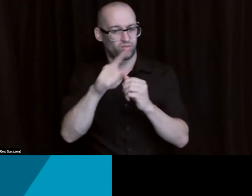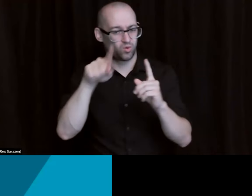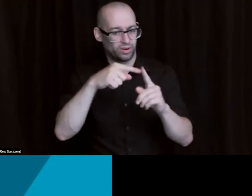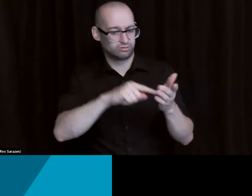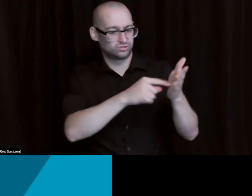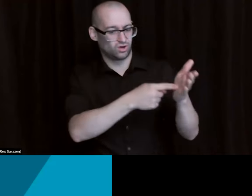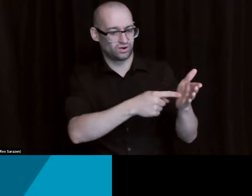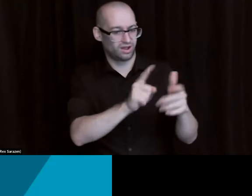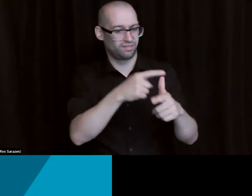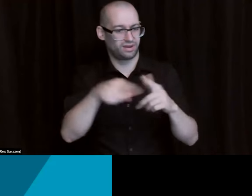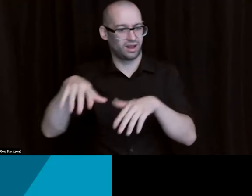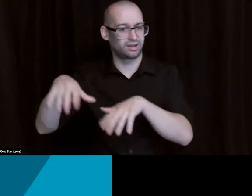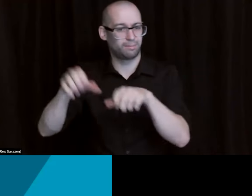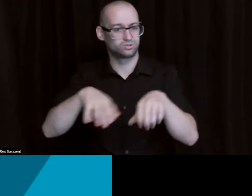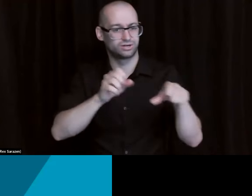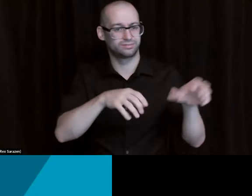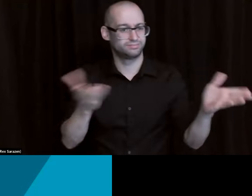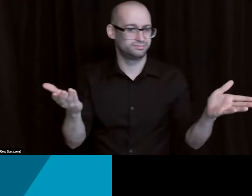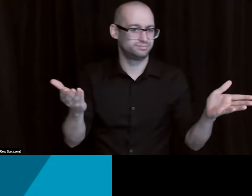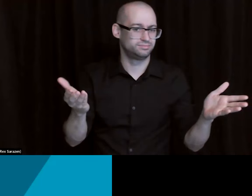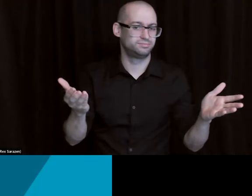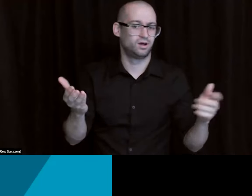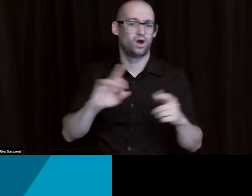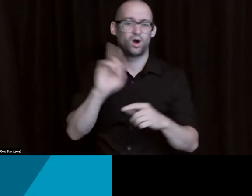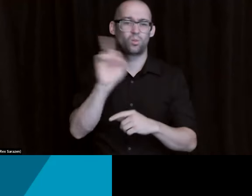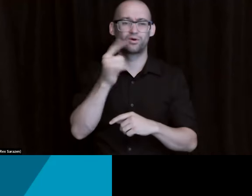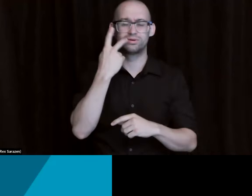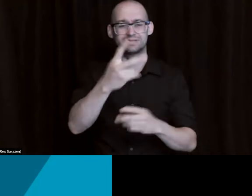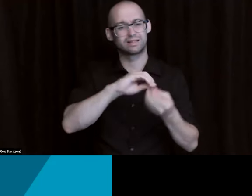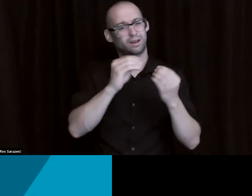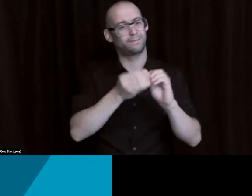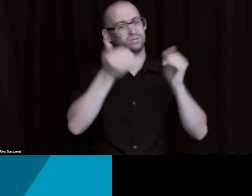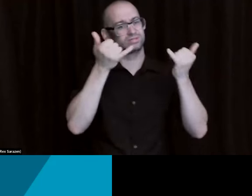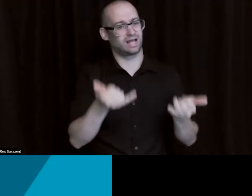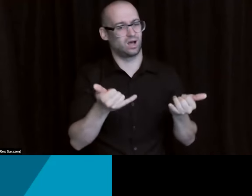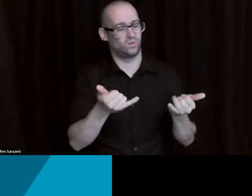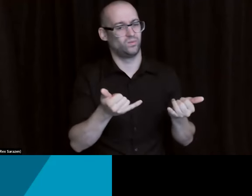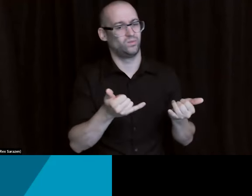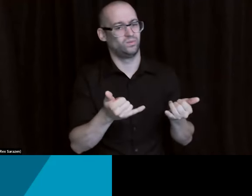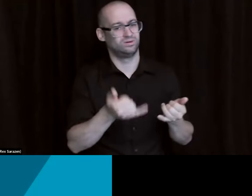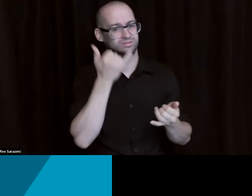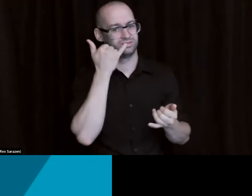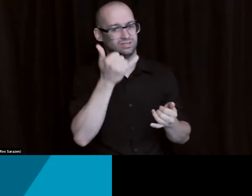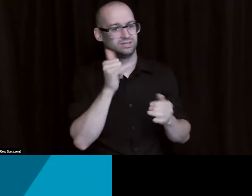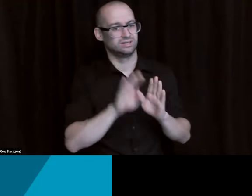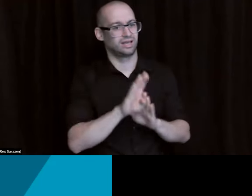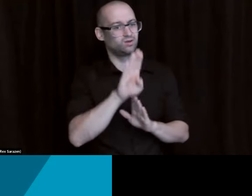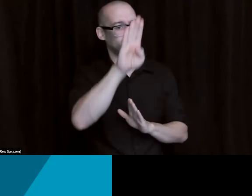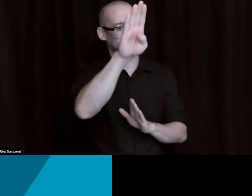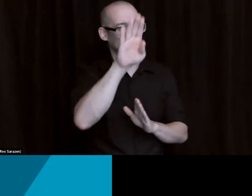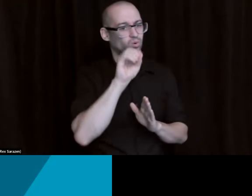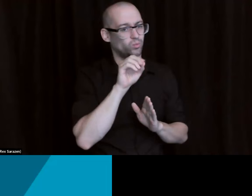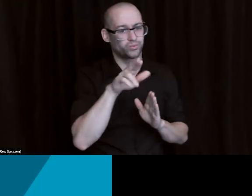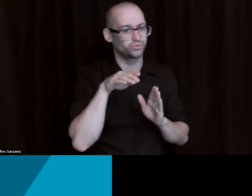like word of mouth and information on the program, where are you seeing numbers right now? Are you seeing a market increase